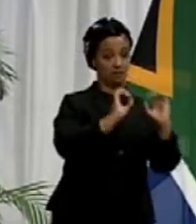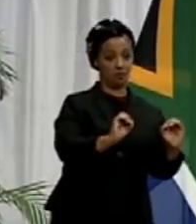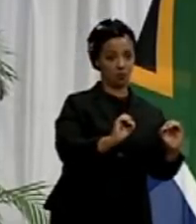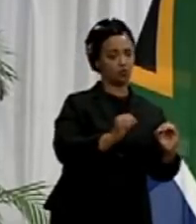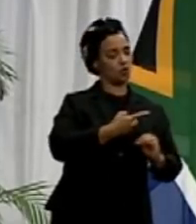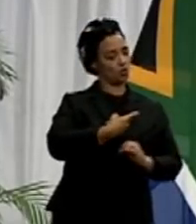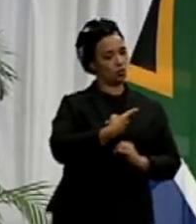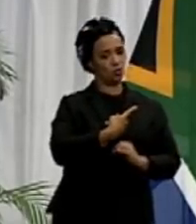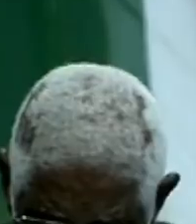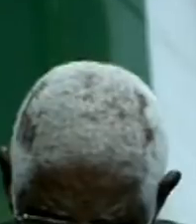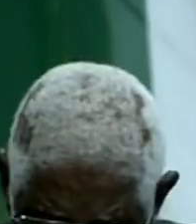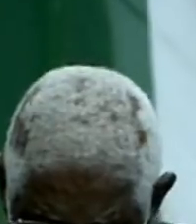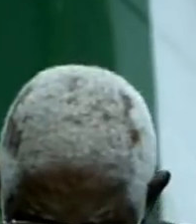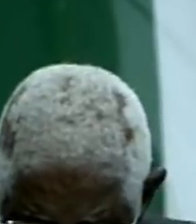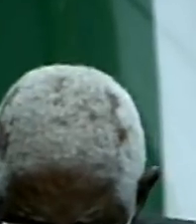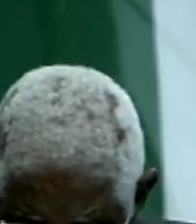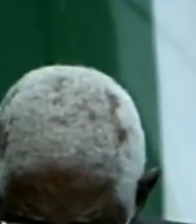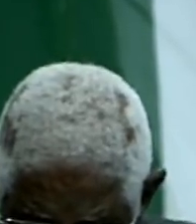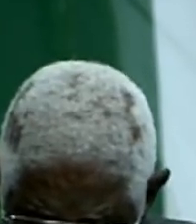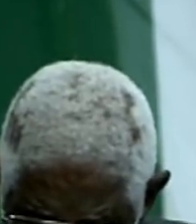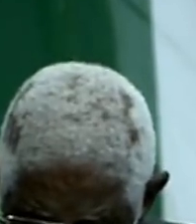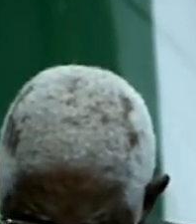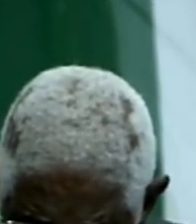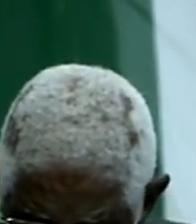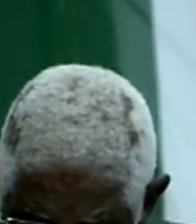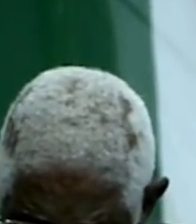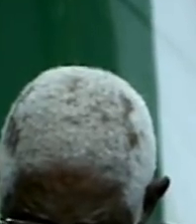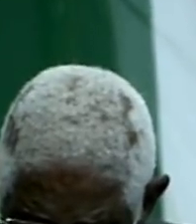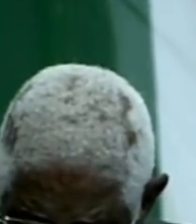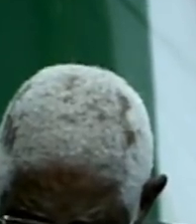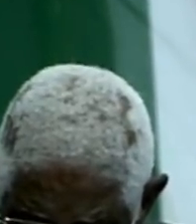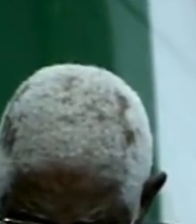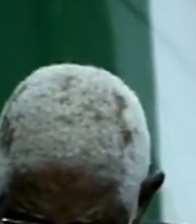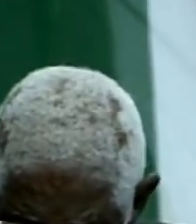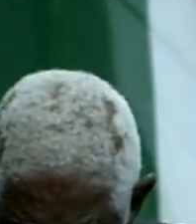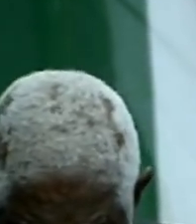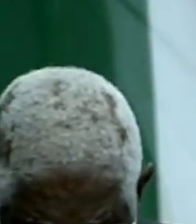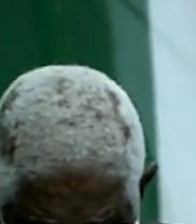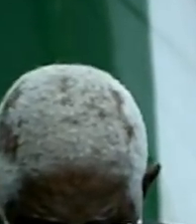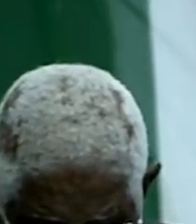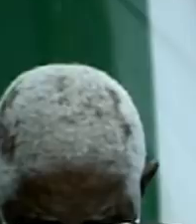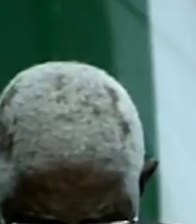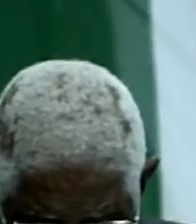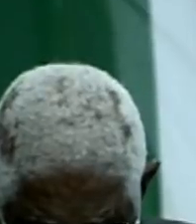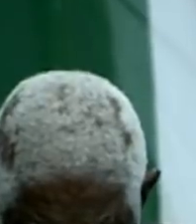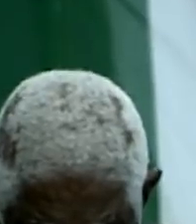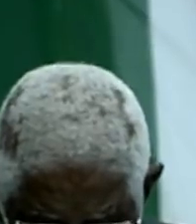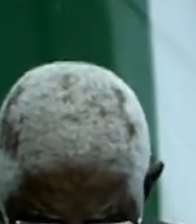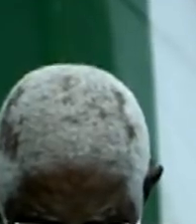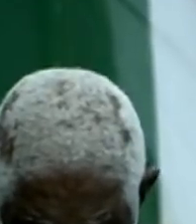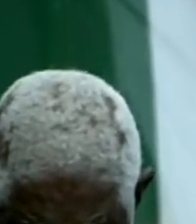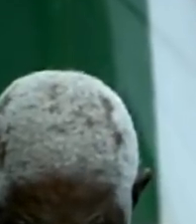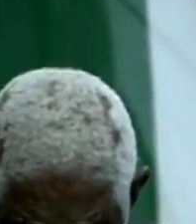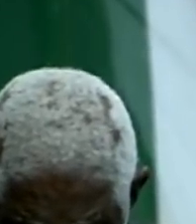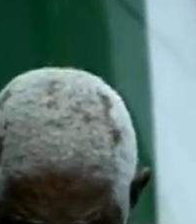were fully in accord was that the unity of NAFCOC must be expedited and